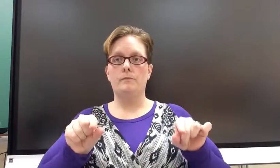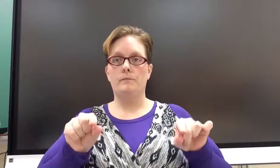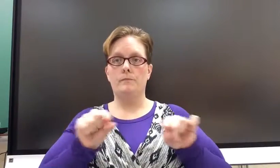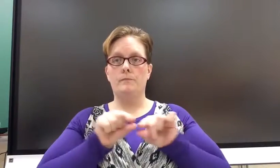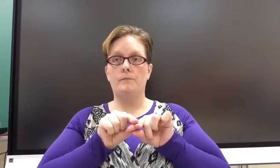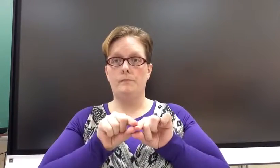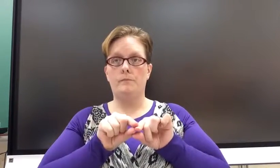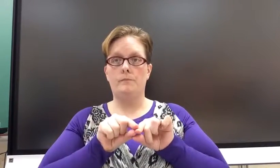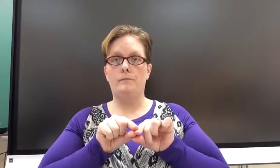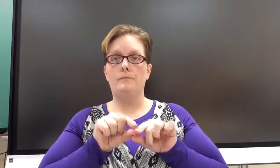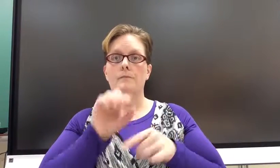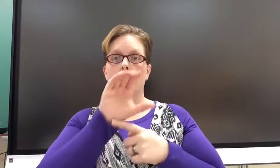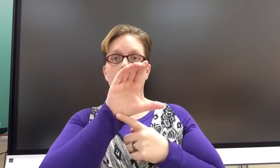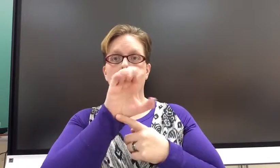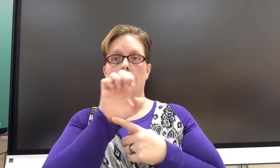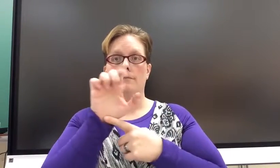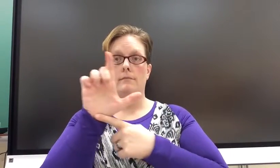a cell wall.